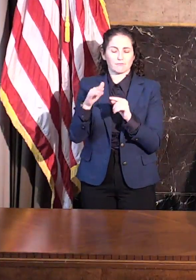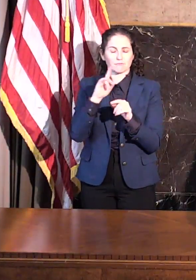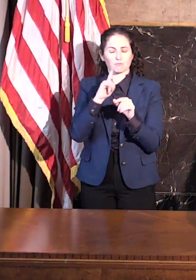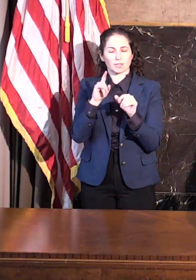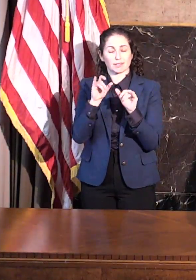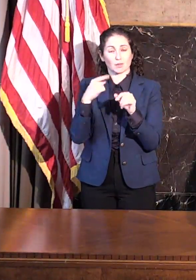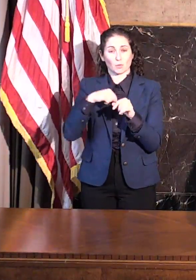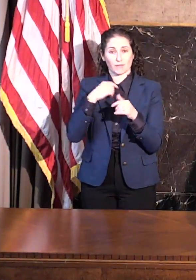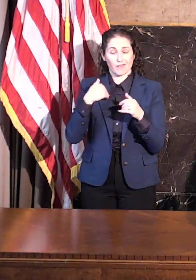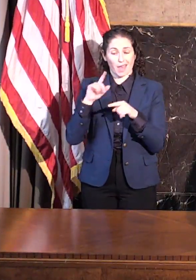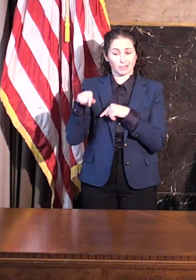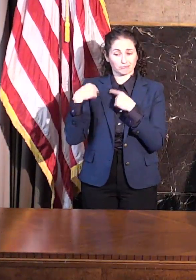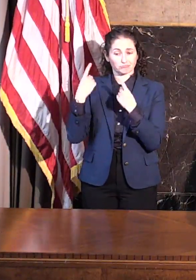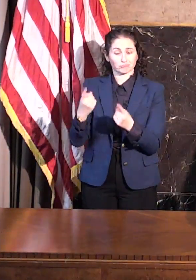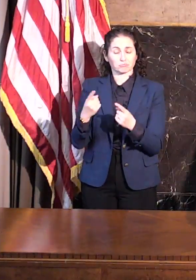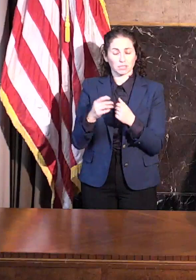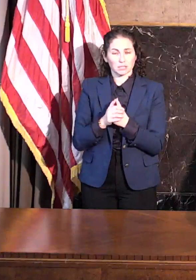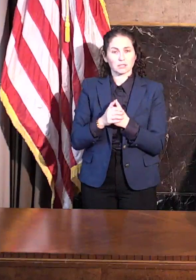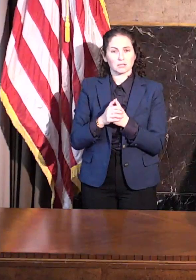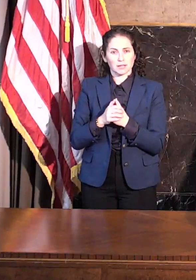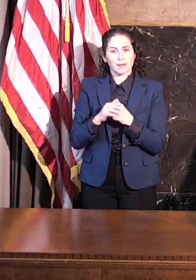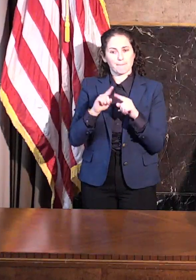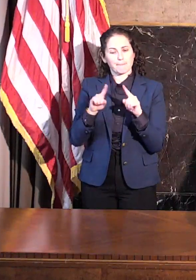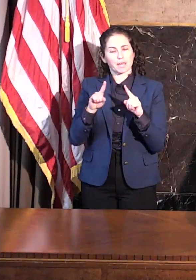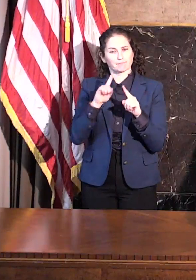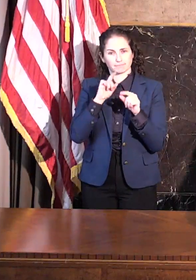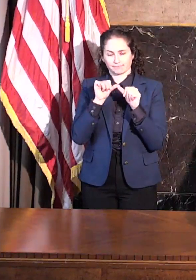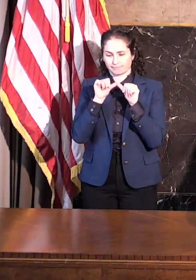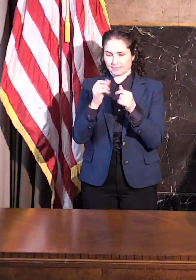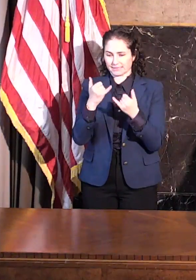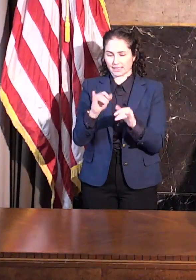not represent the gender diversity that it should,